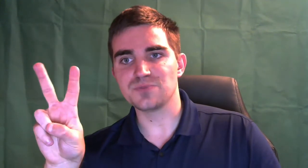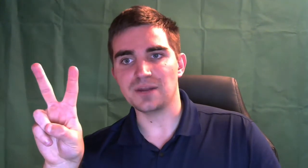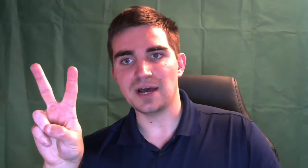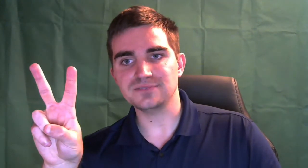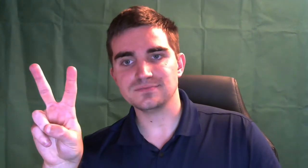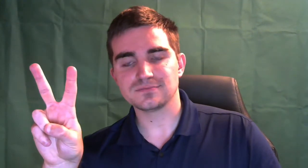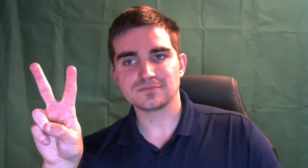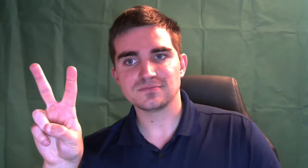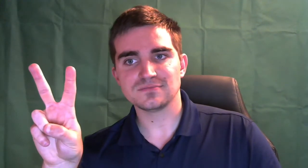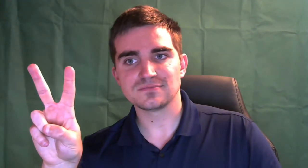them out.